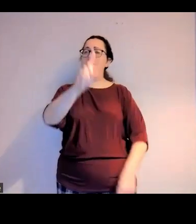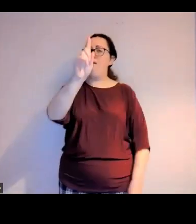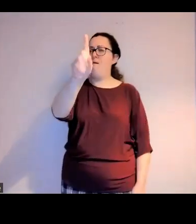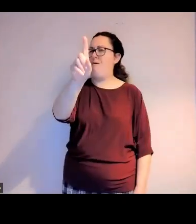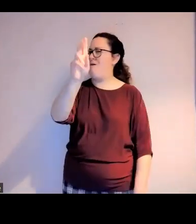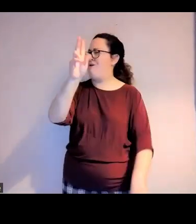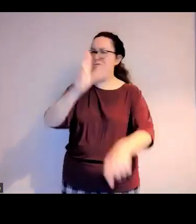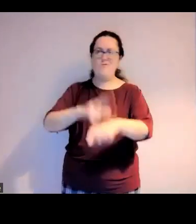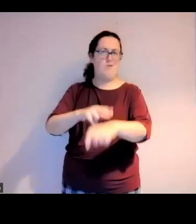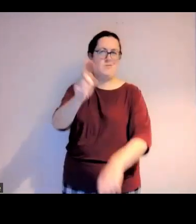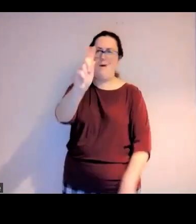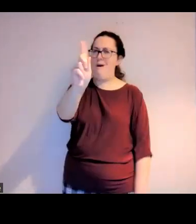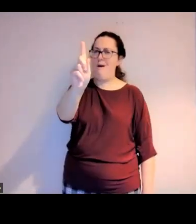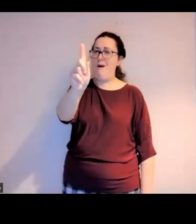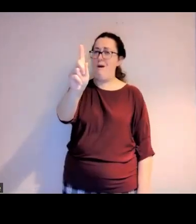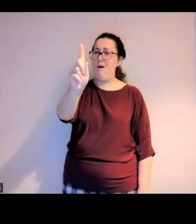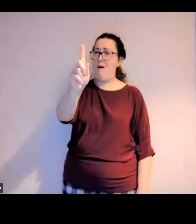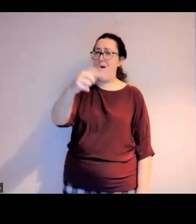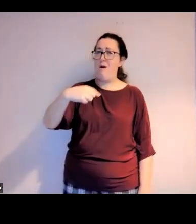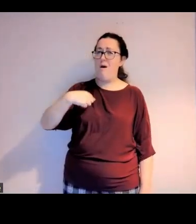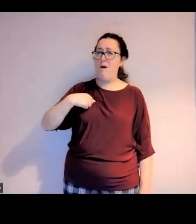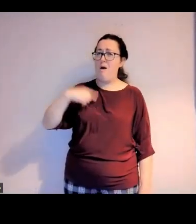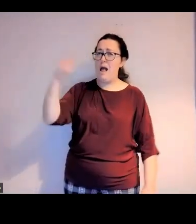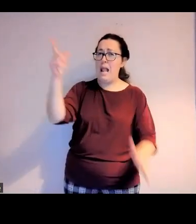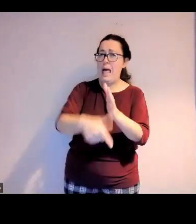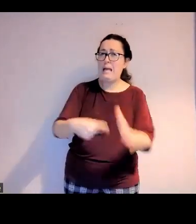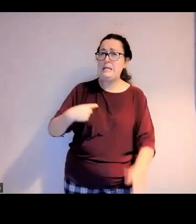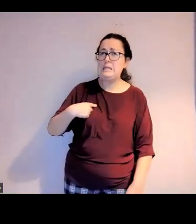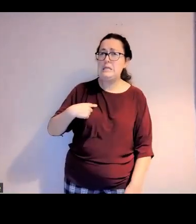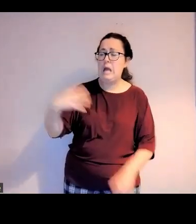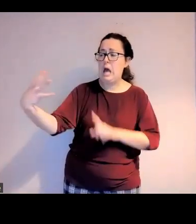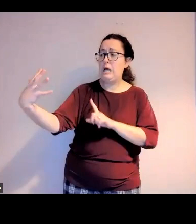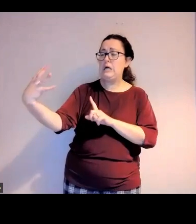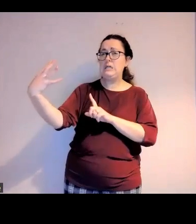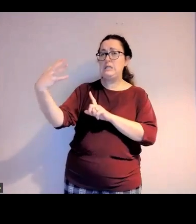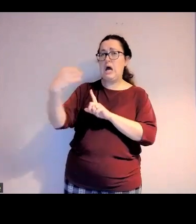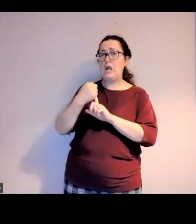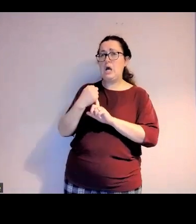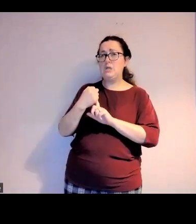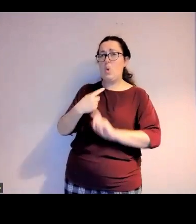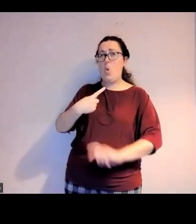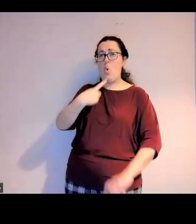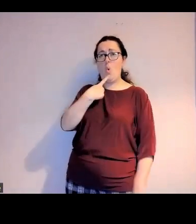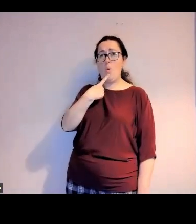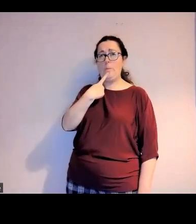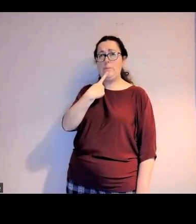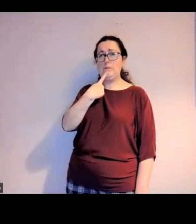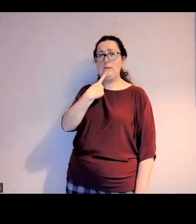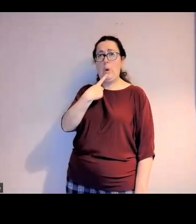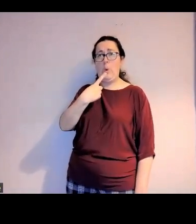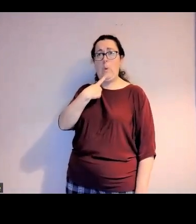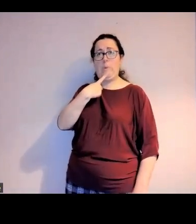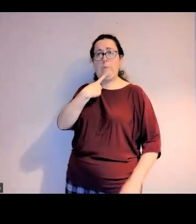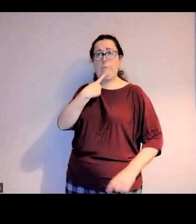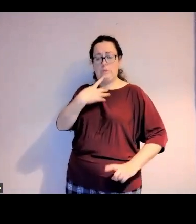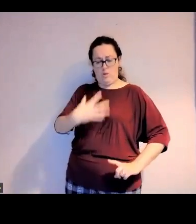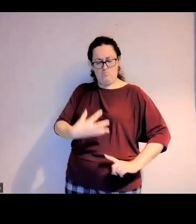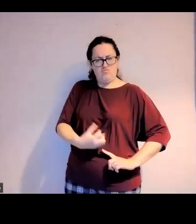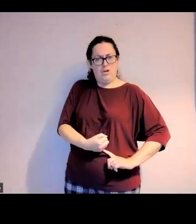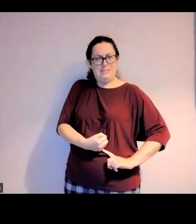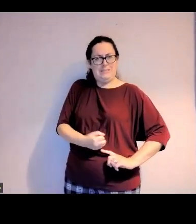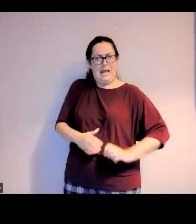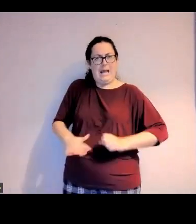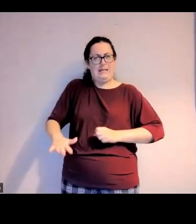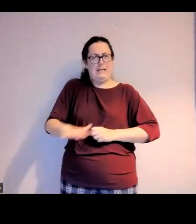am I too late for a diagnosis of prostate gate?